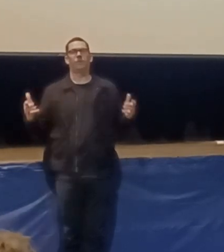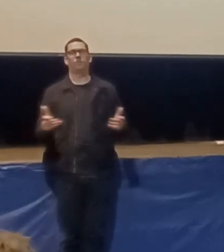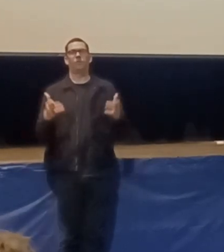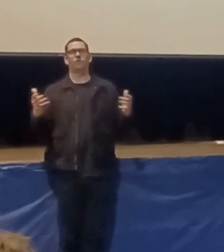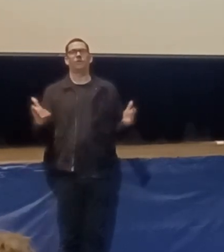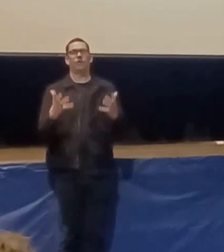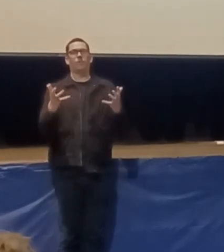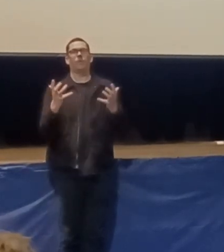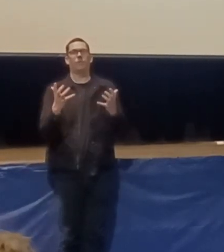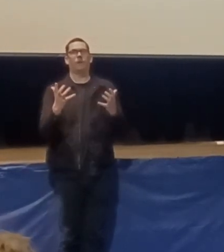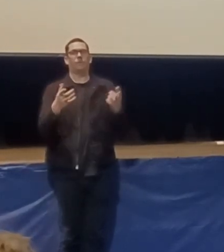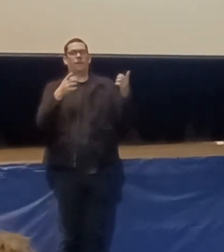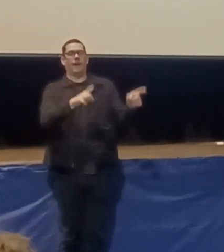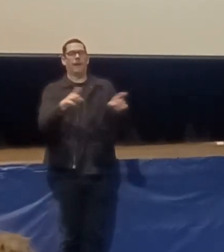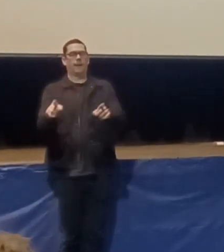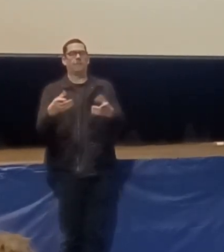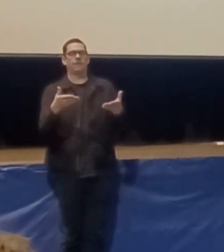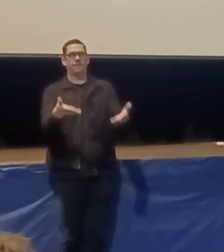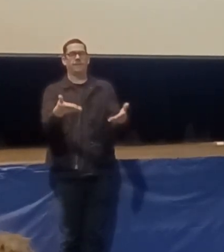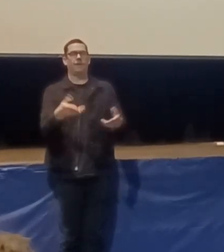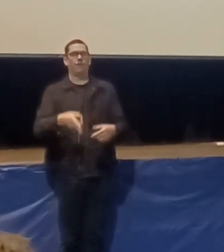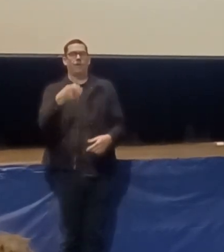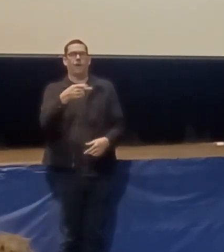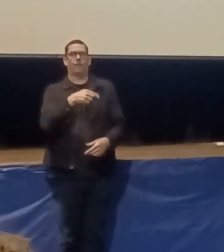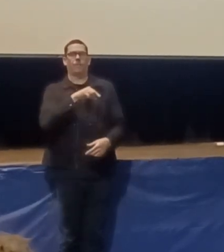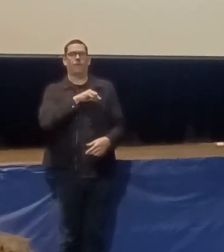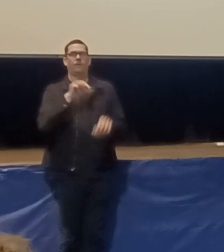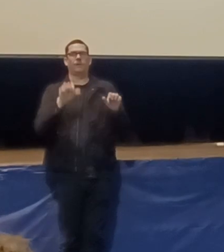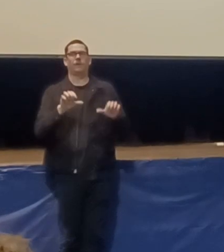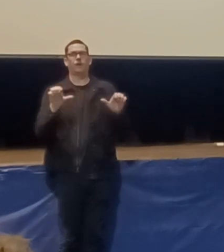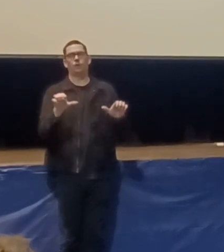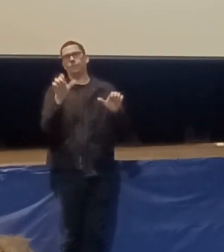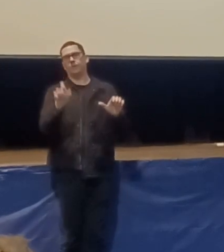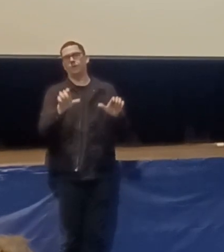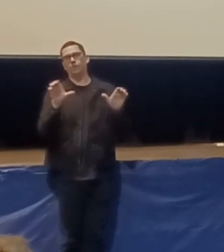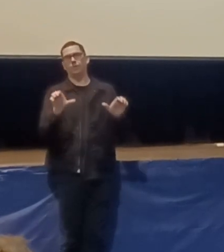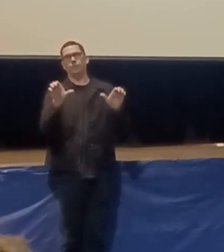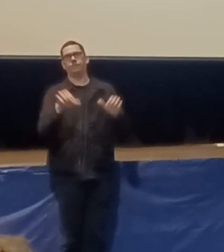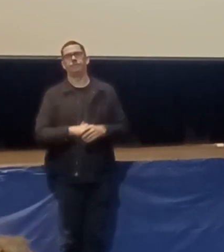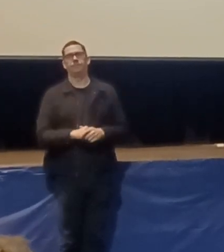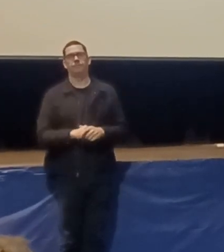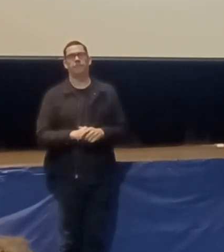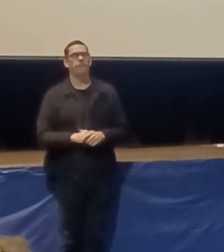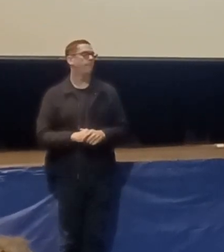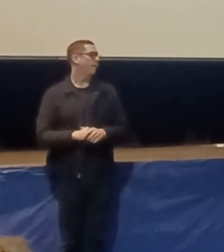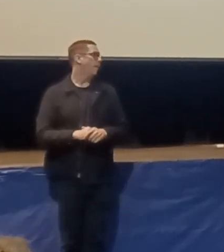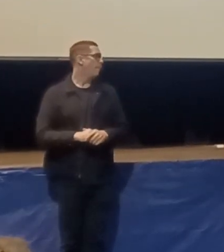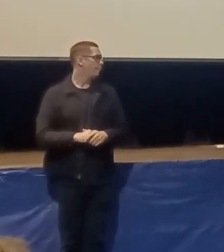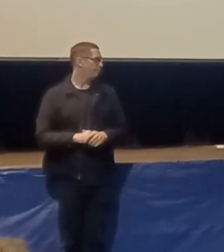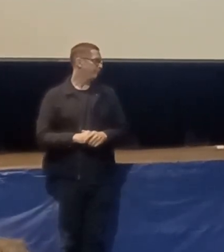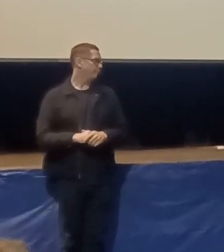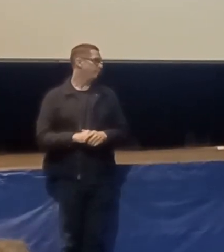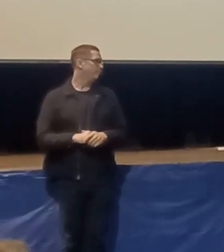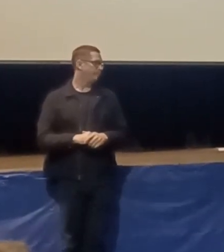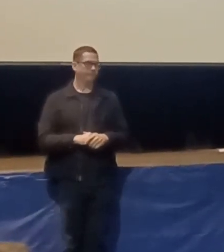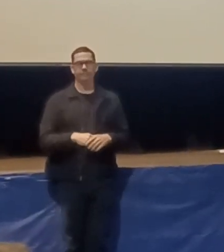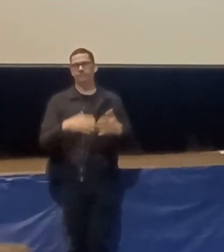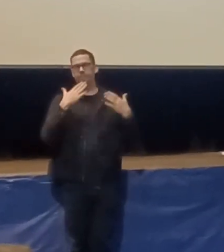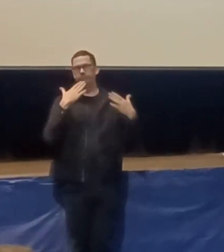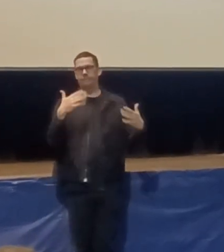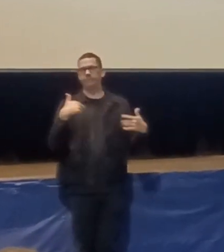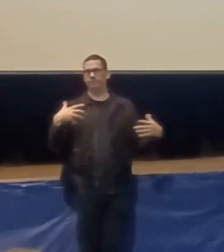in high quality, and that we can do what we need to do on the community land. Thanks. Yeah, thank you. I'll just be very